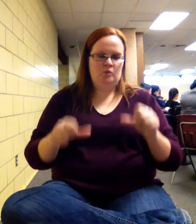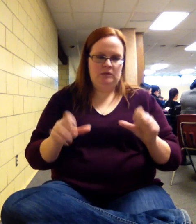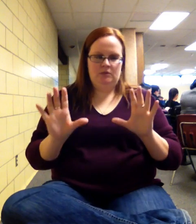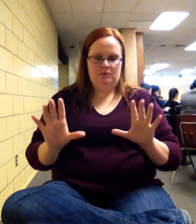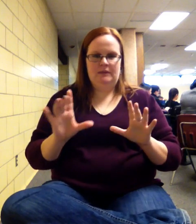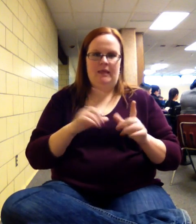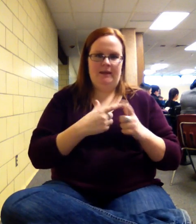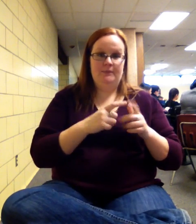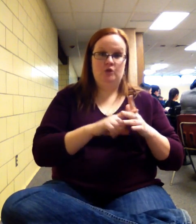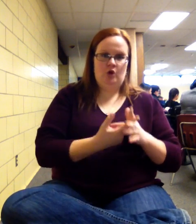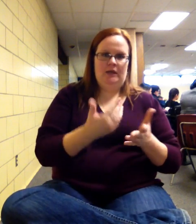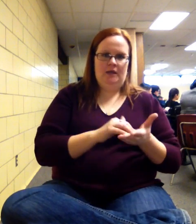again.